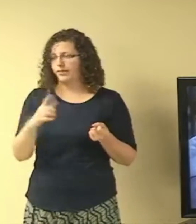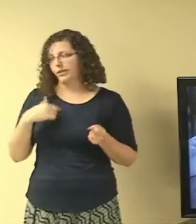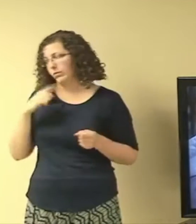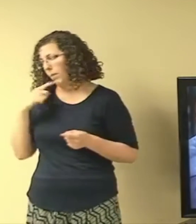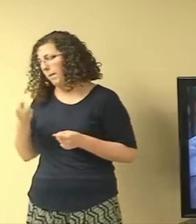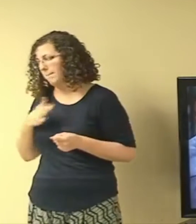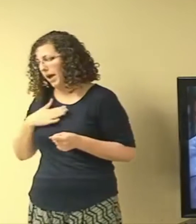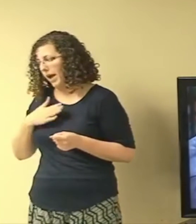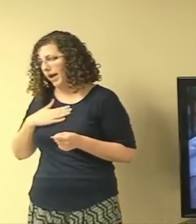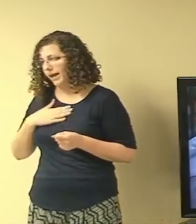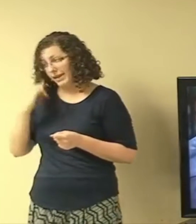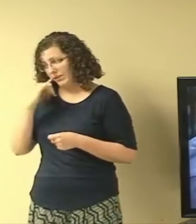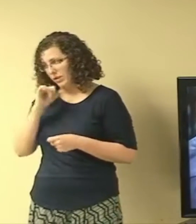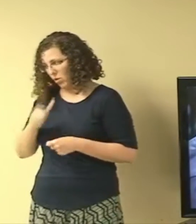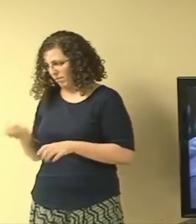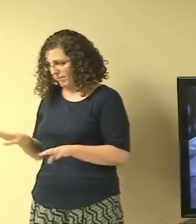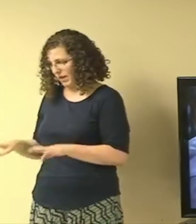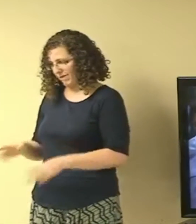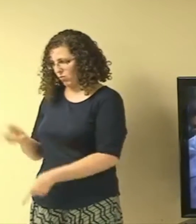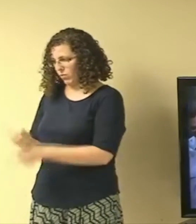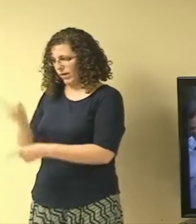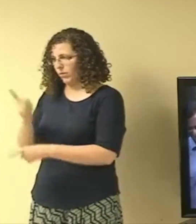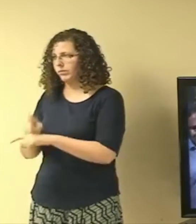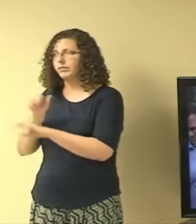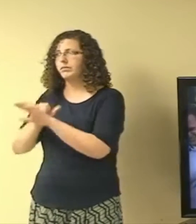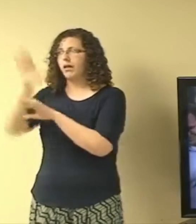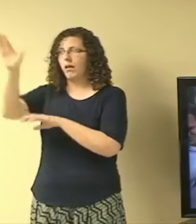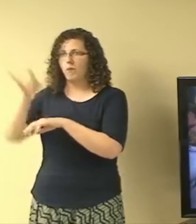if they don't straighten up, we're going to send them on ahead.